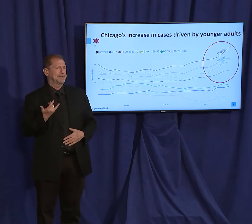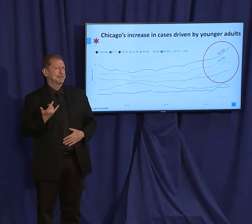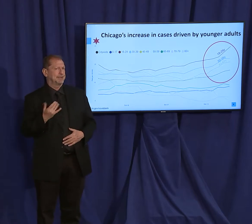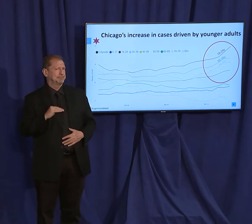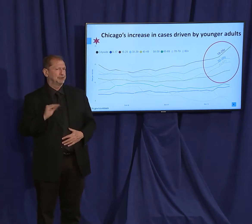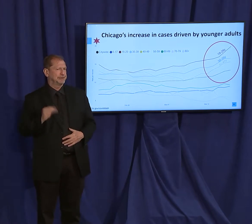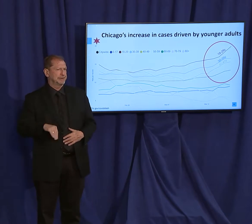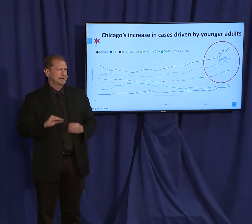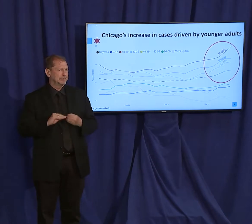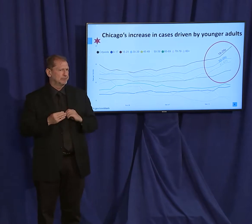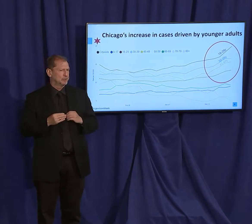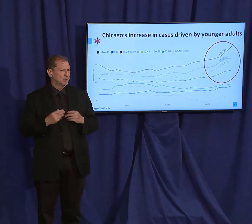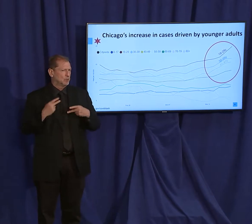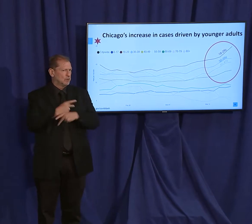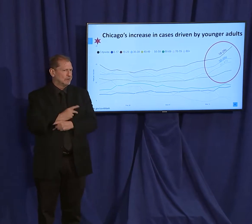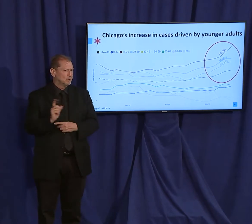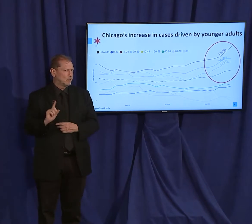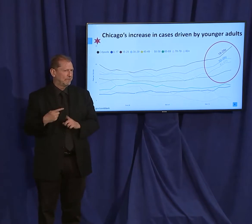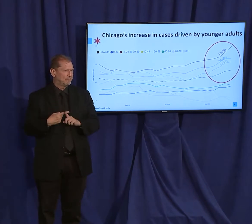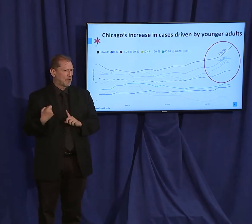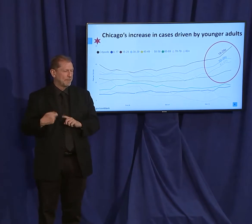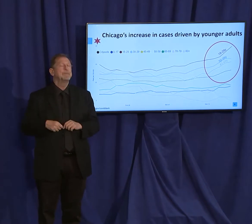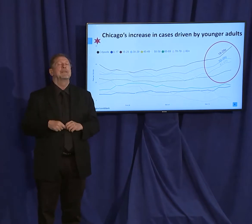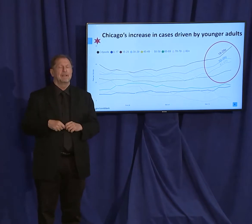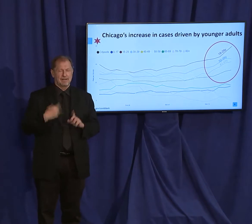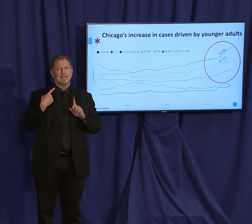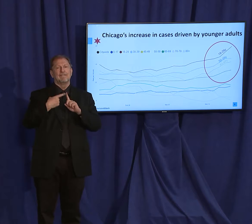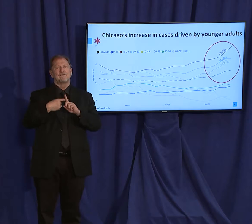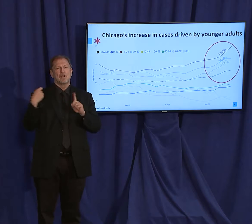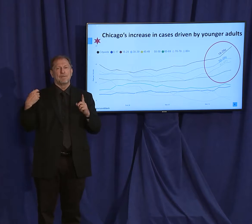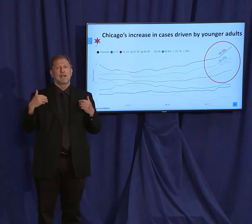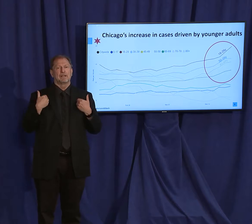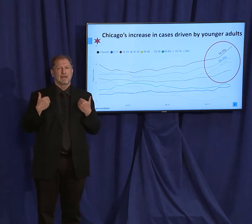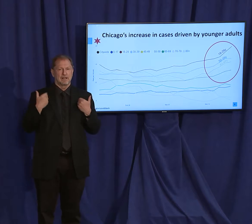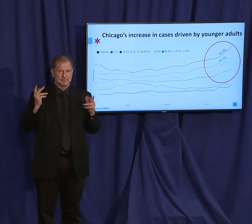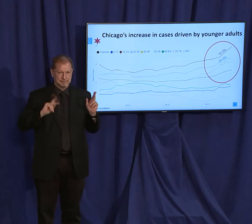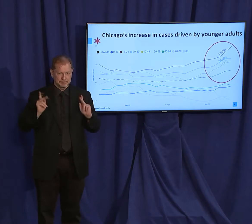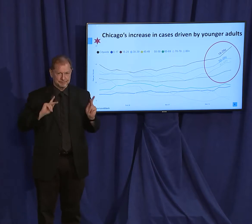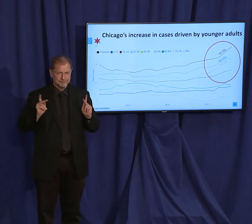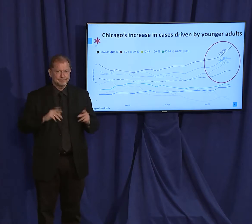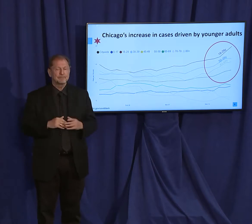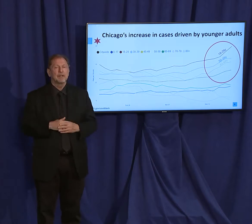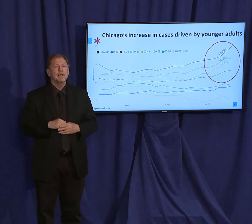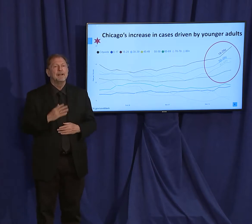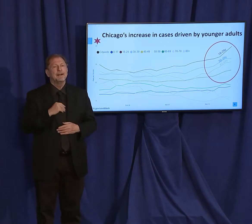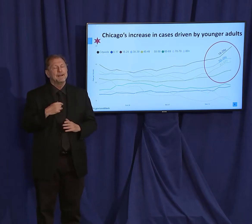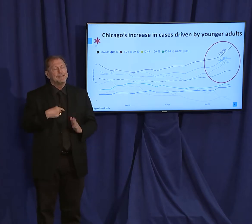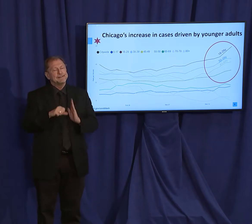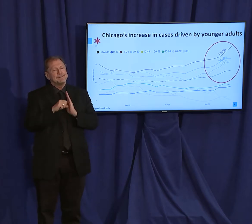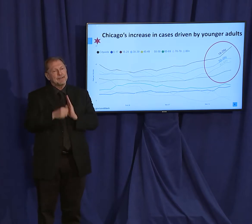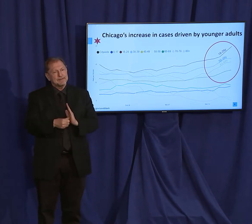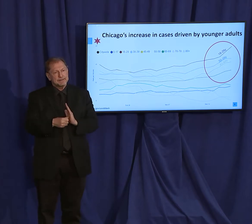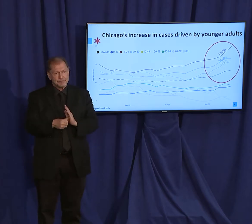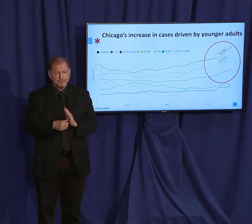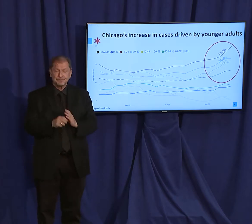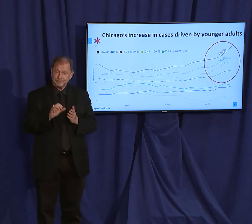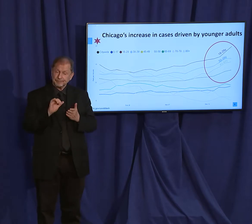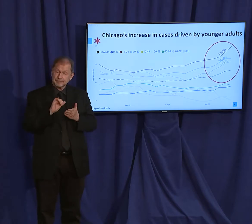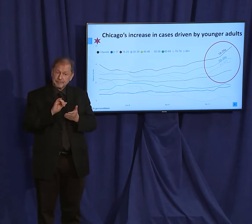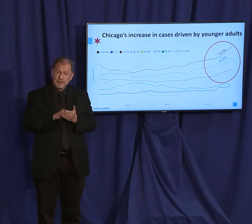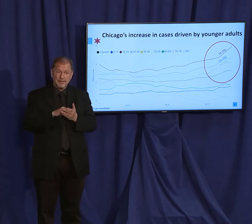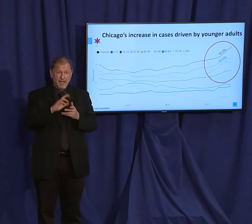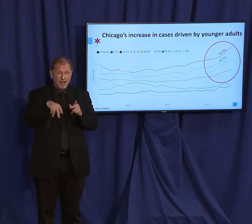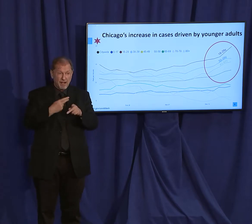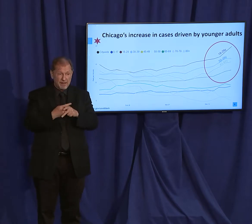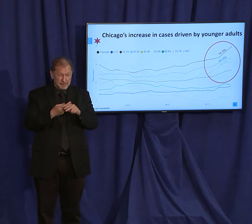thing driving this is increases in cases in our younger adults. And I want to highlight that unfortunately, these sorts of